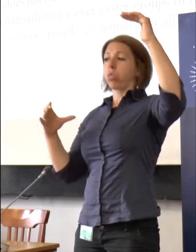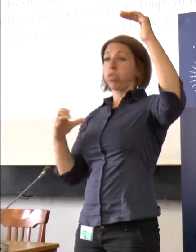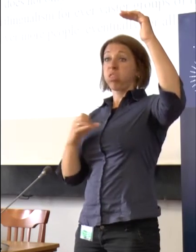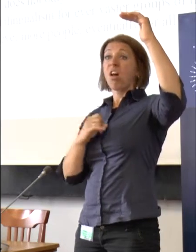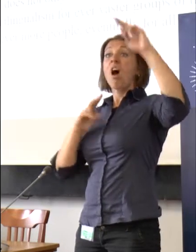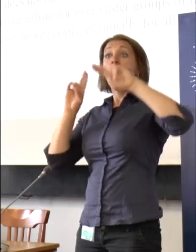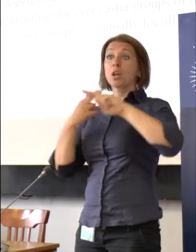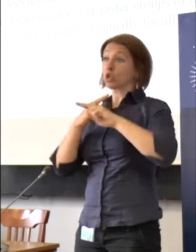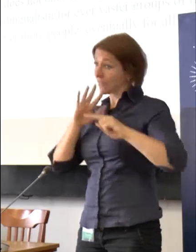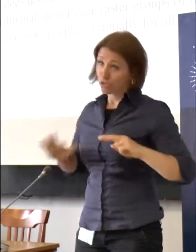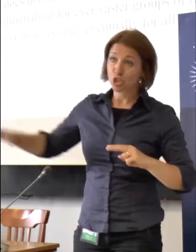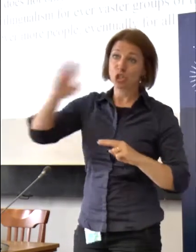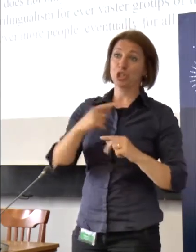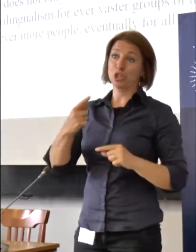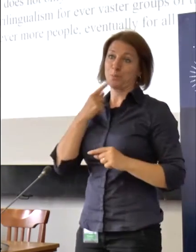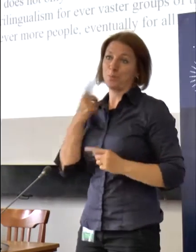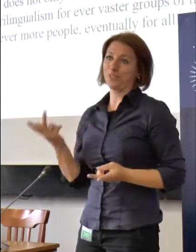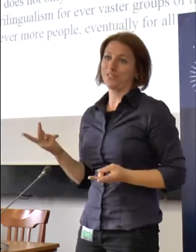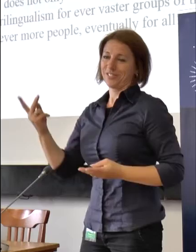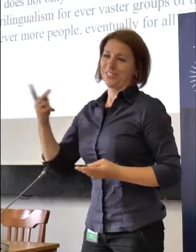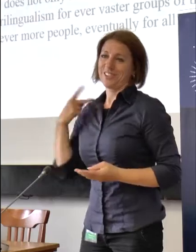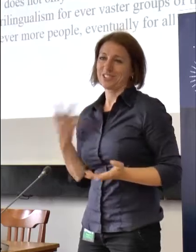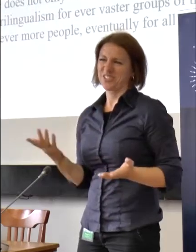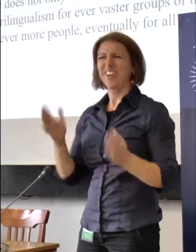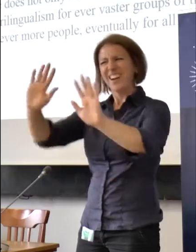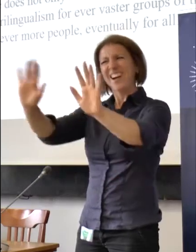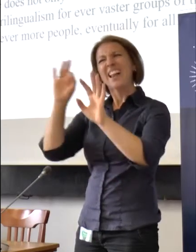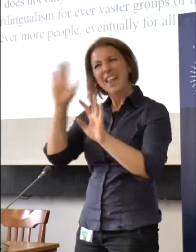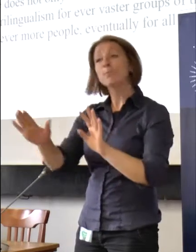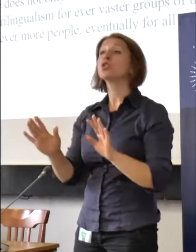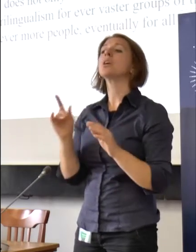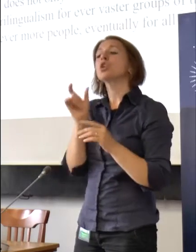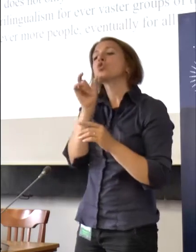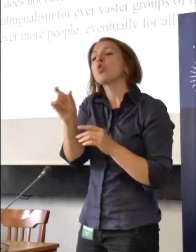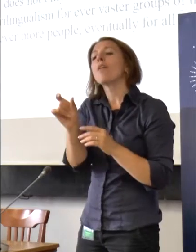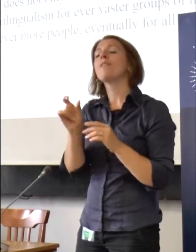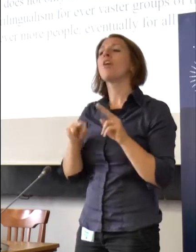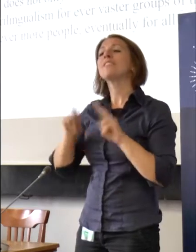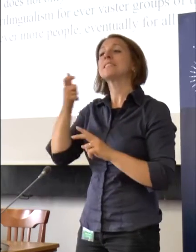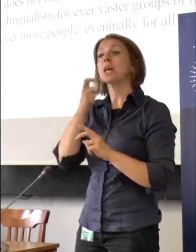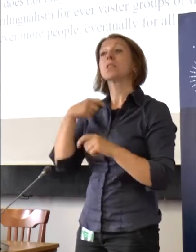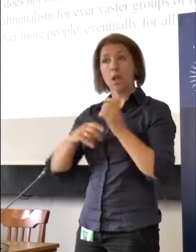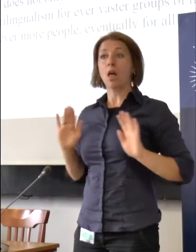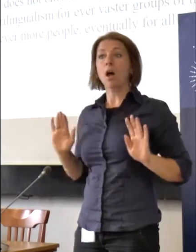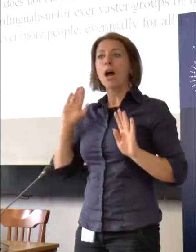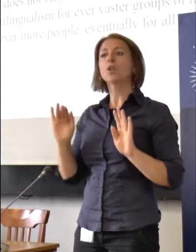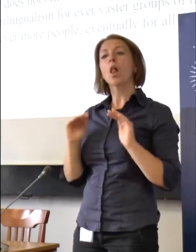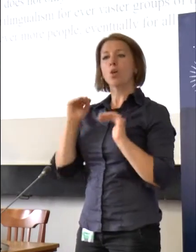in German. So let's learn Czech, for instance. Let's learn Polish. Let's learn Hungarian. Let's learn Italian. Let's learn French.